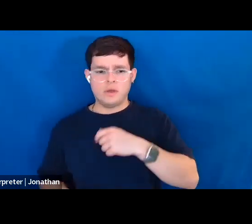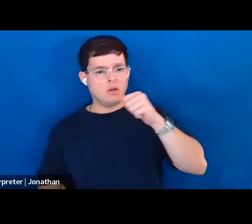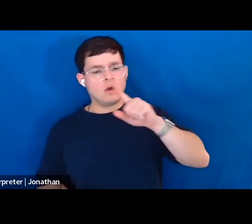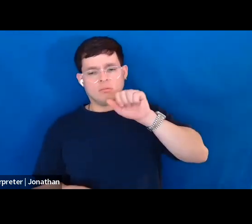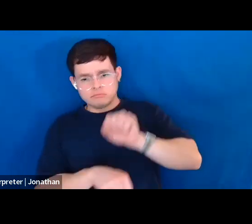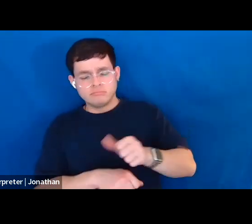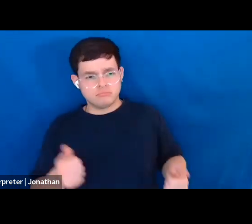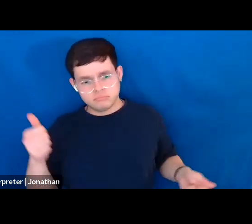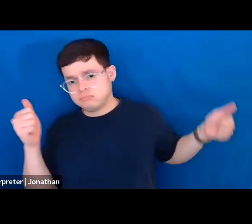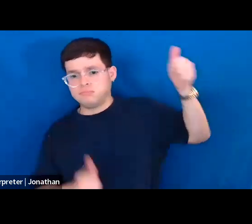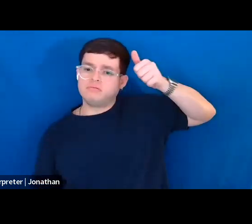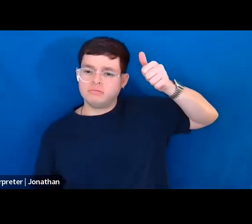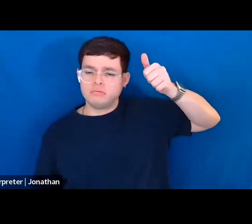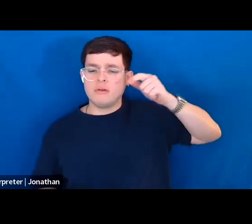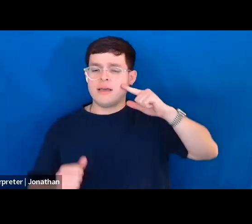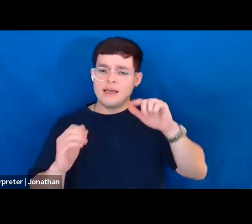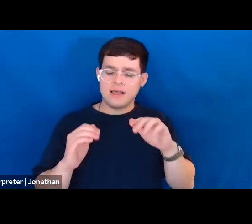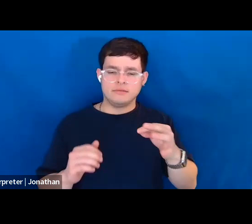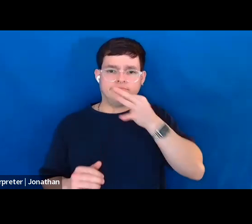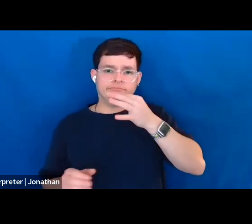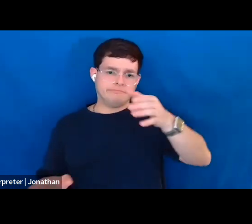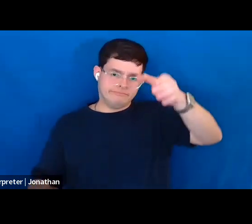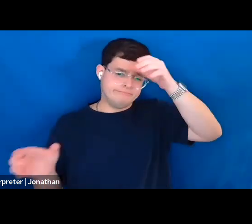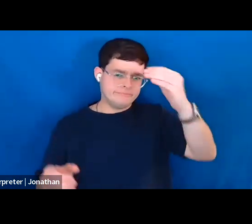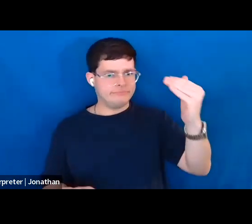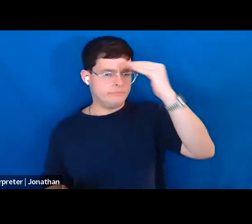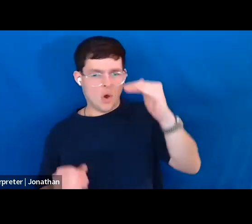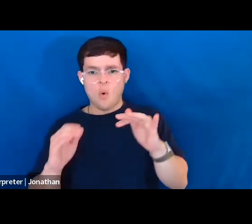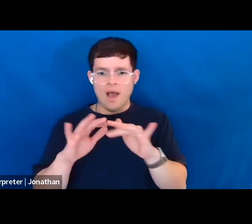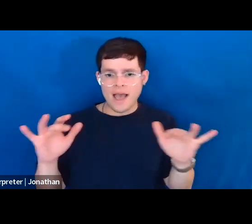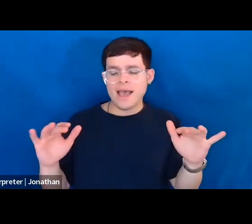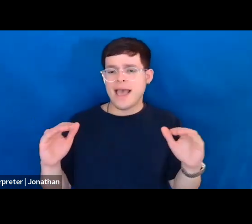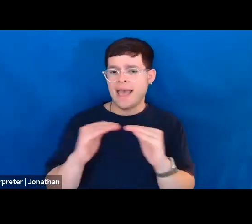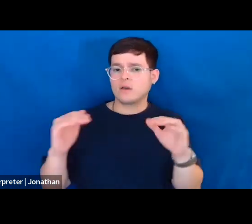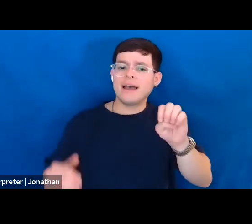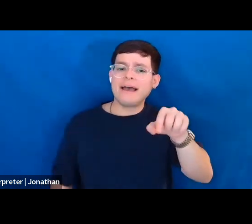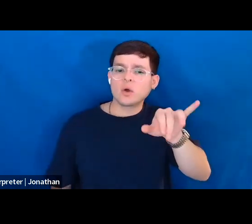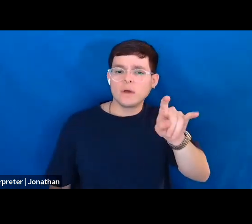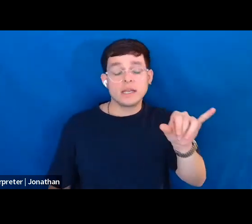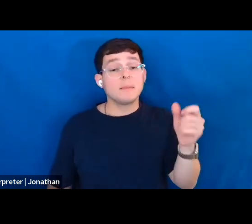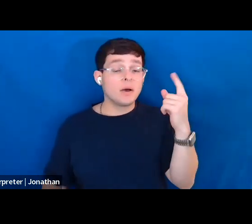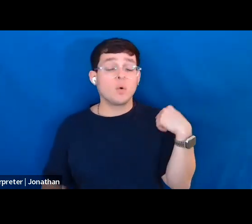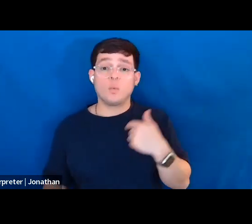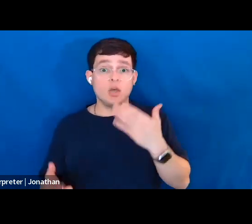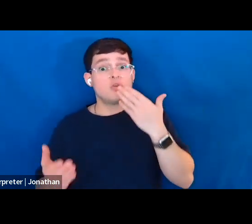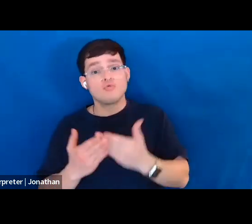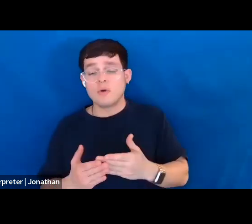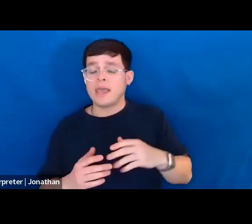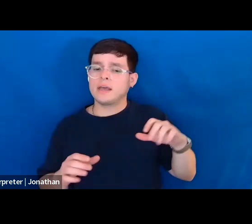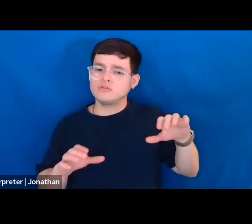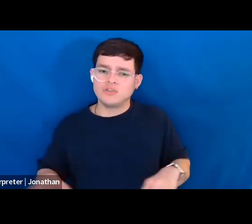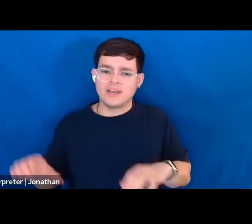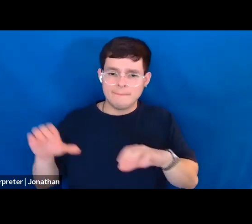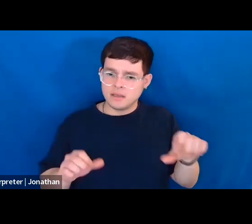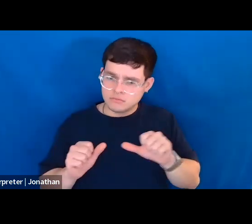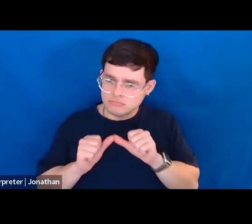authorities on equity, but we are great champions of it and folks who are dedicated to furthering the